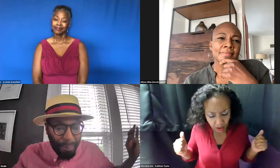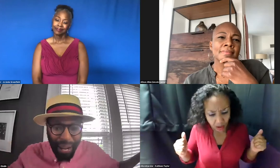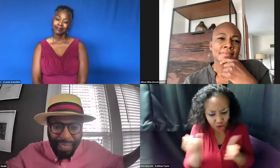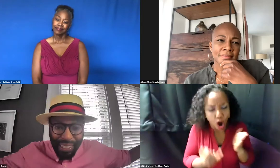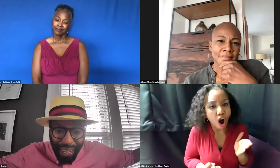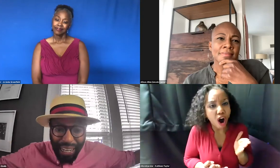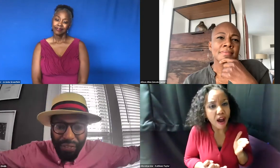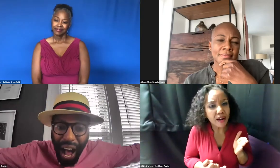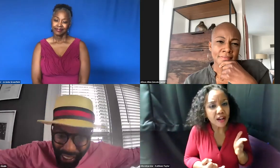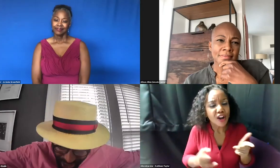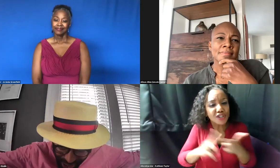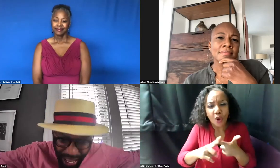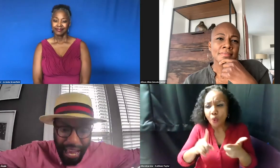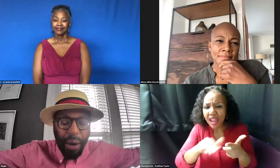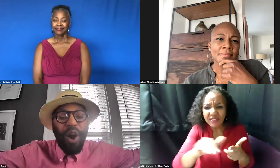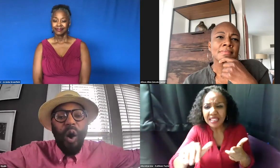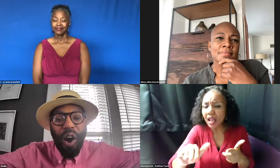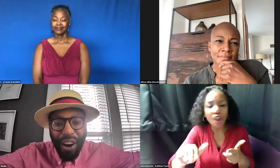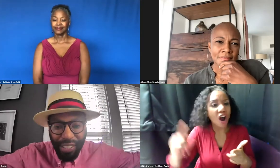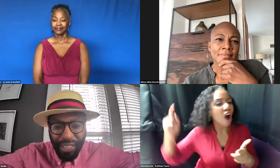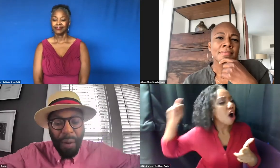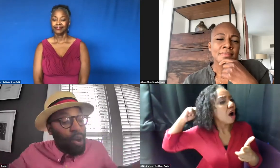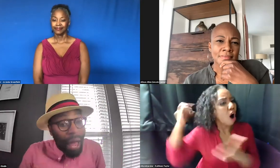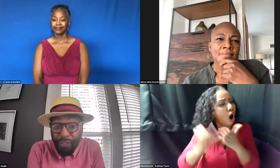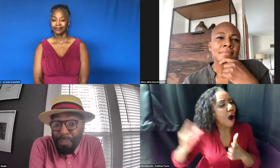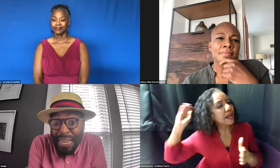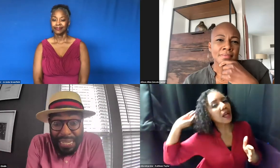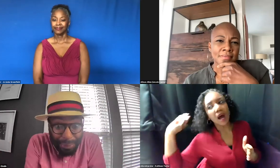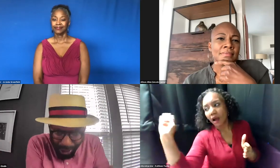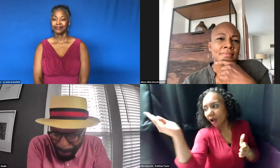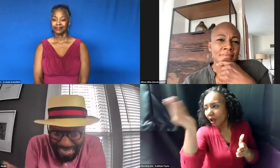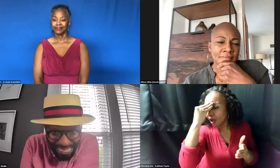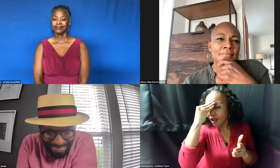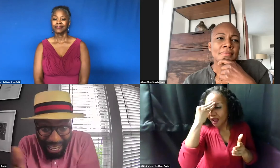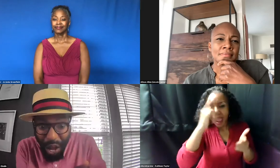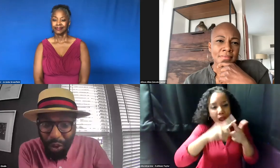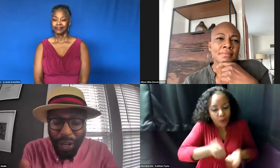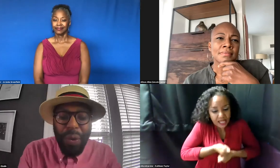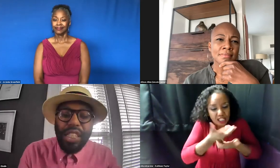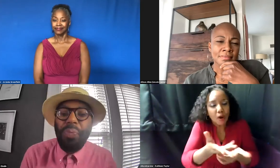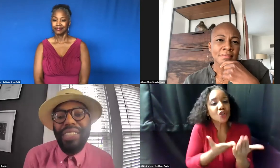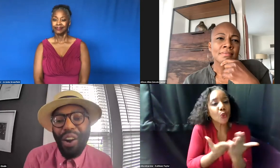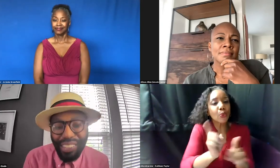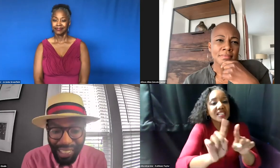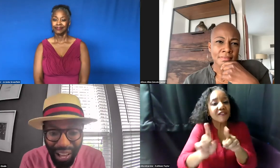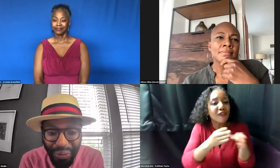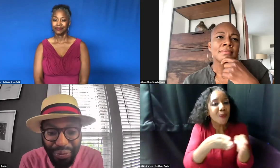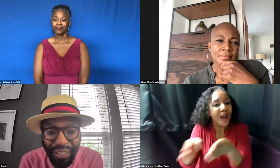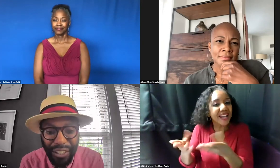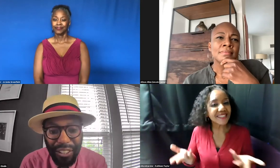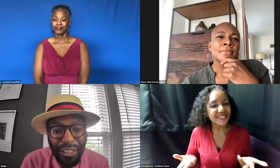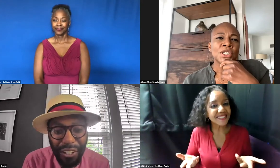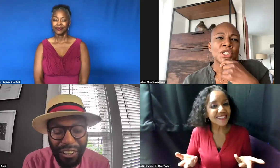is to implant into the collective consciousness that we are all artists, and we all have different mediums or media through which we express that artistic